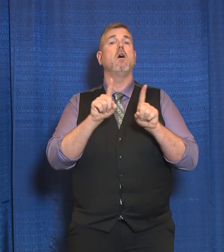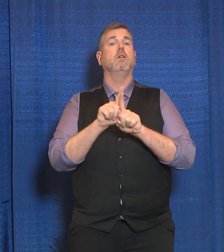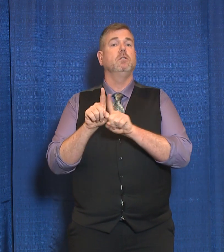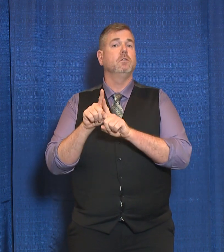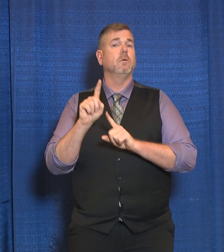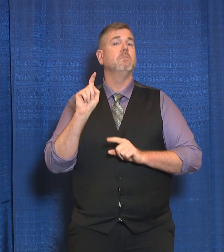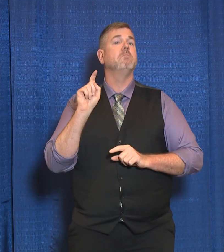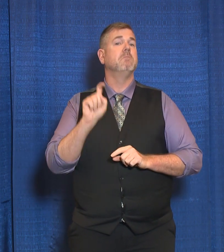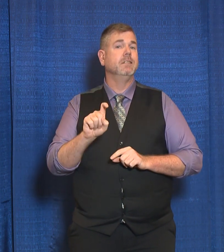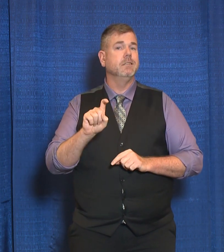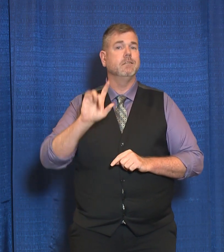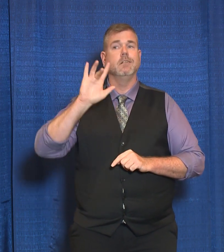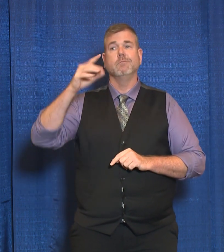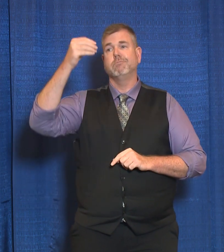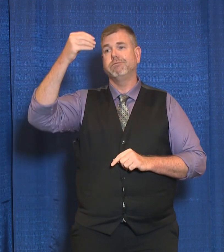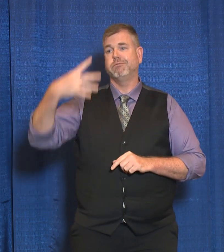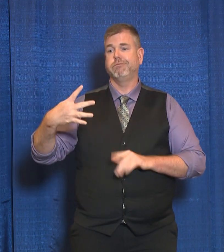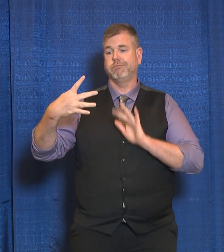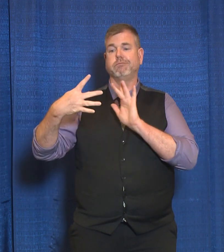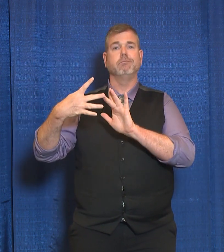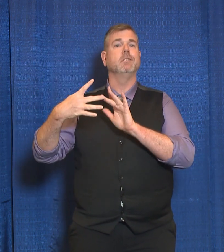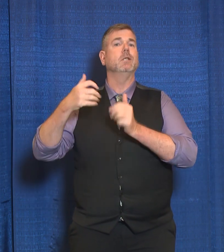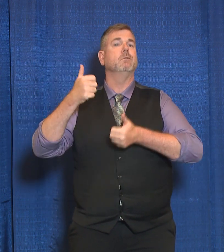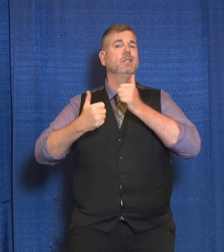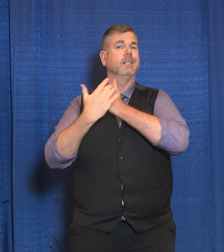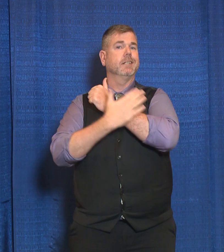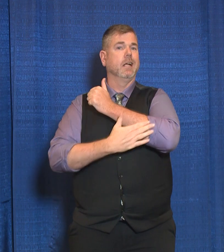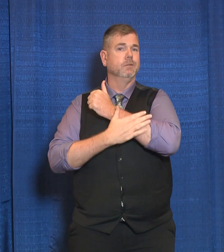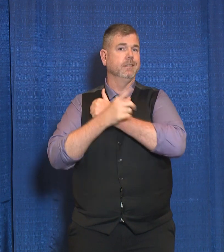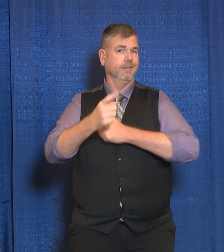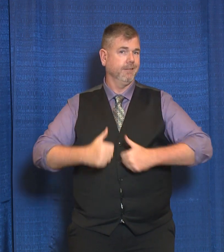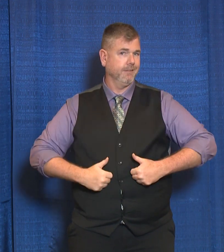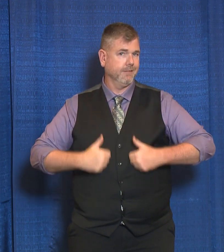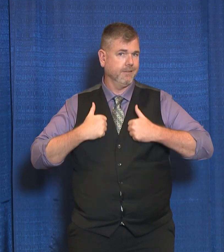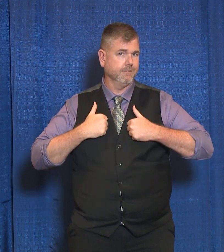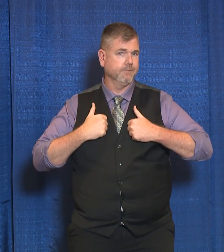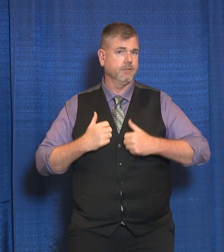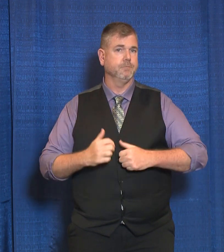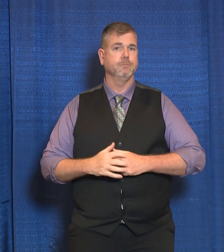You must also select the county in which you live.